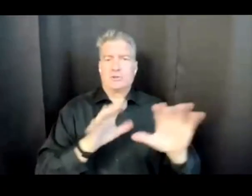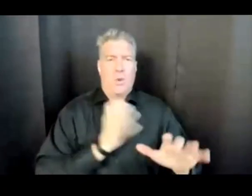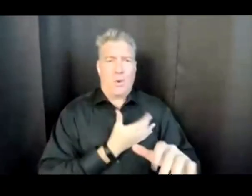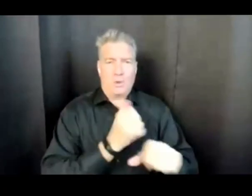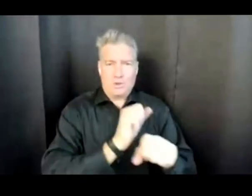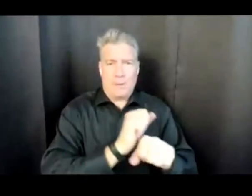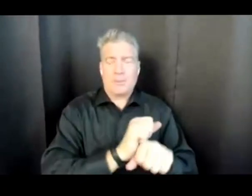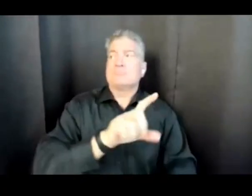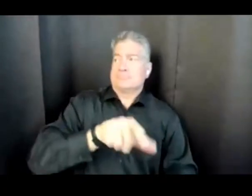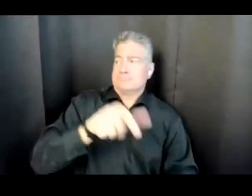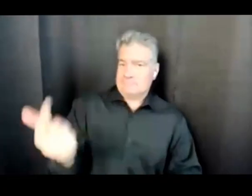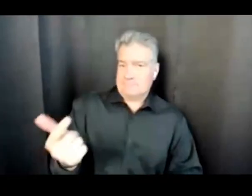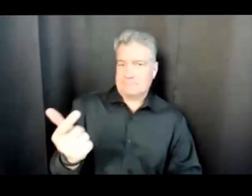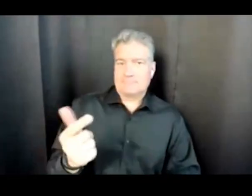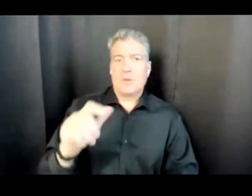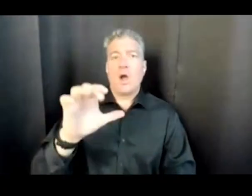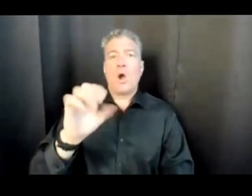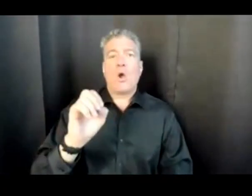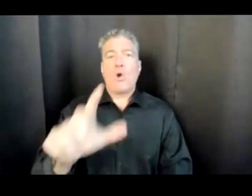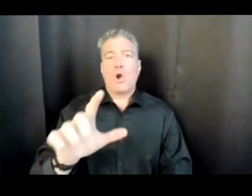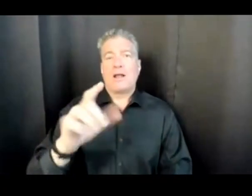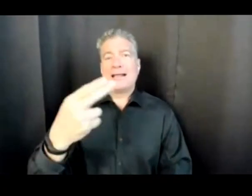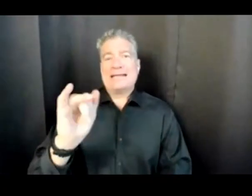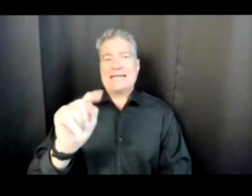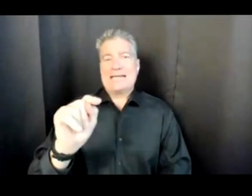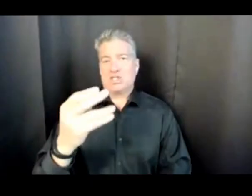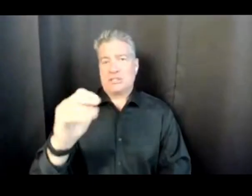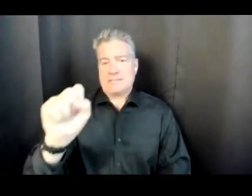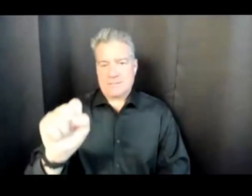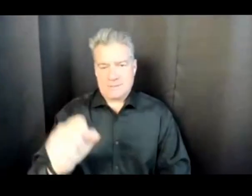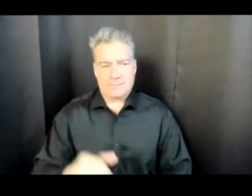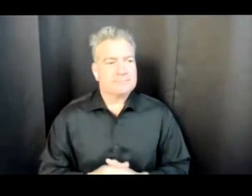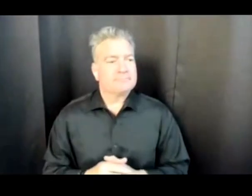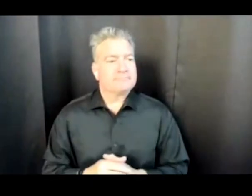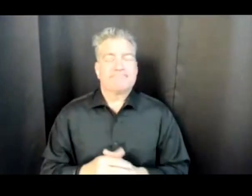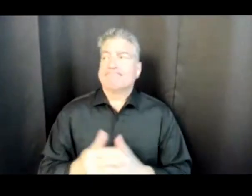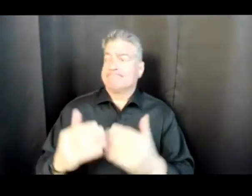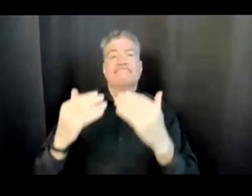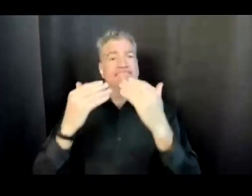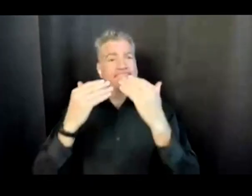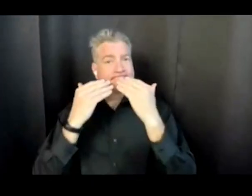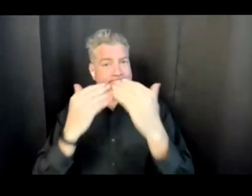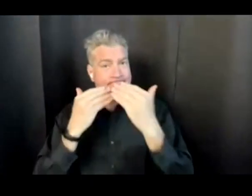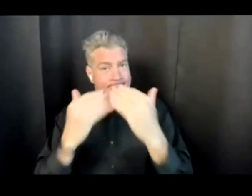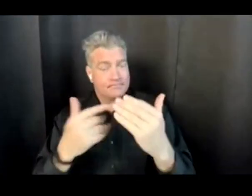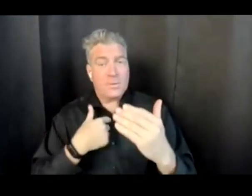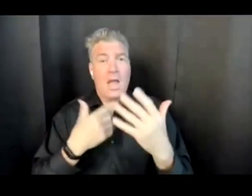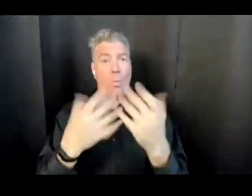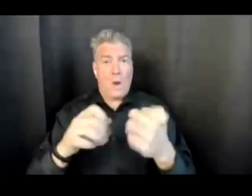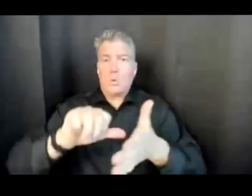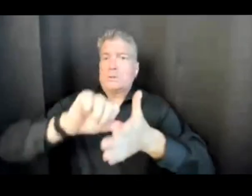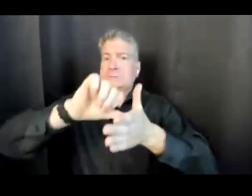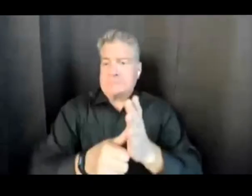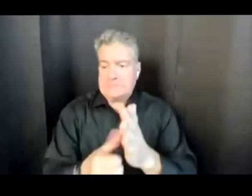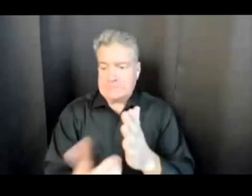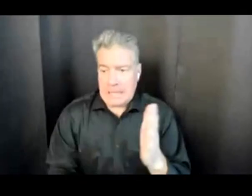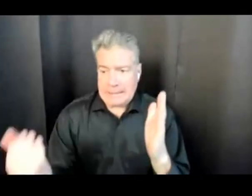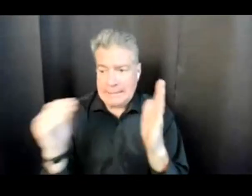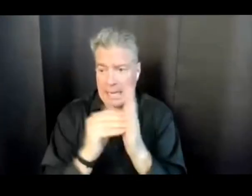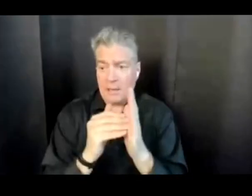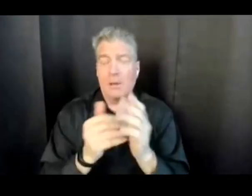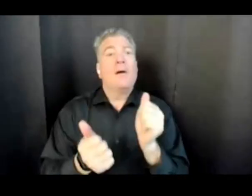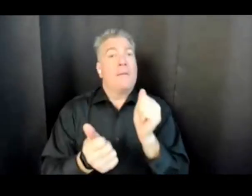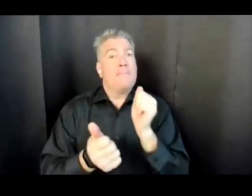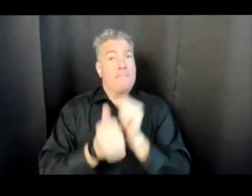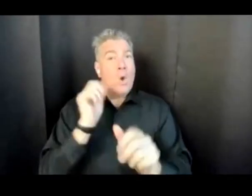of Public Safety. Thank you, Commissioner. And I want to start off with reiterating that the majority of the people that have been asked